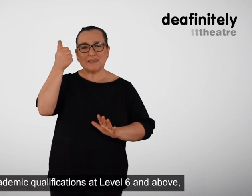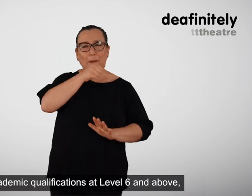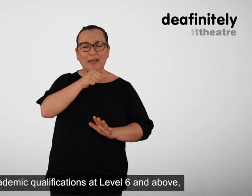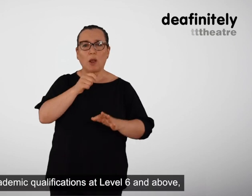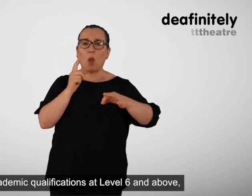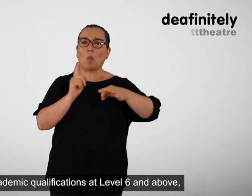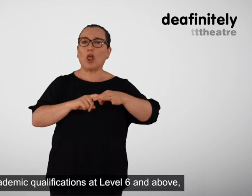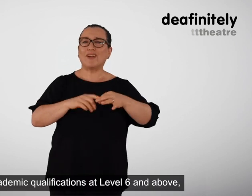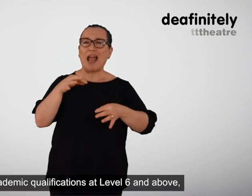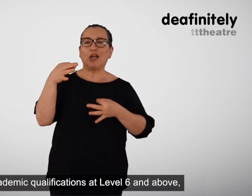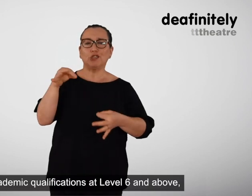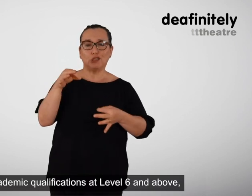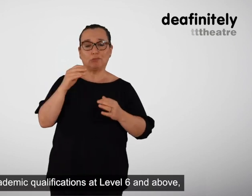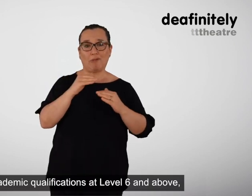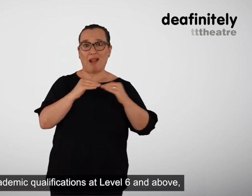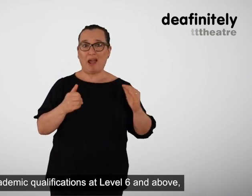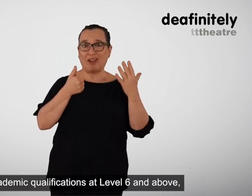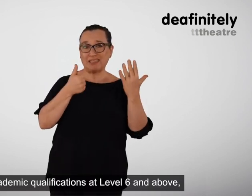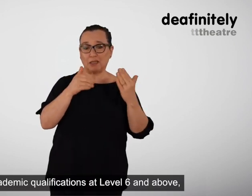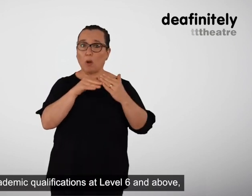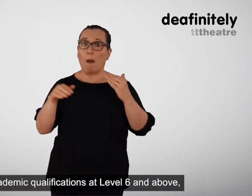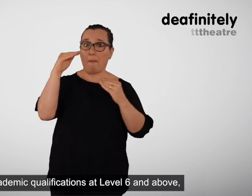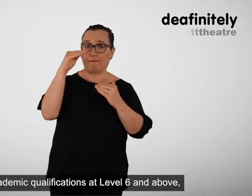academic qualifications at level 6 and above,